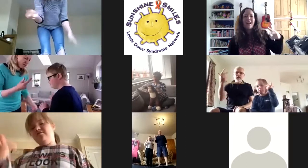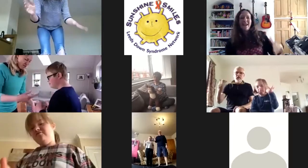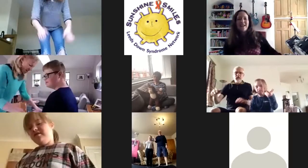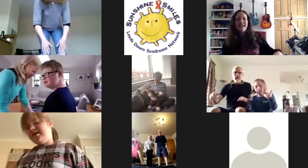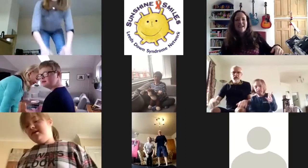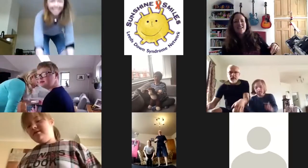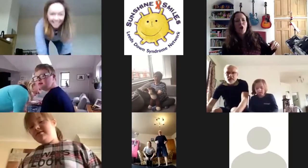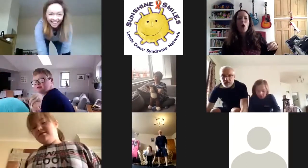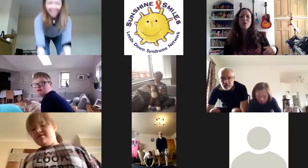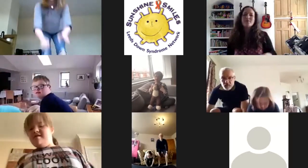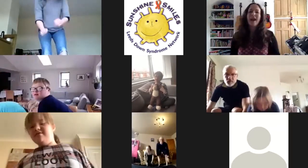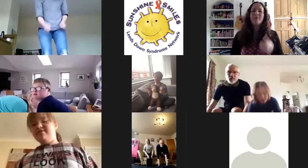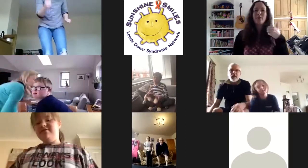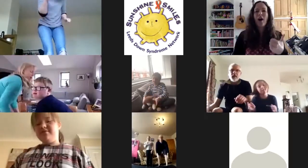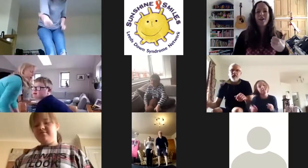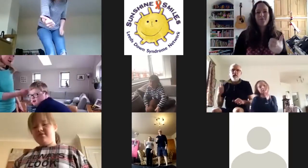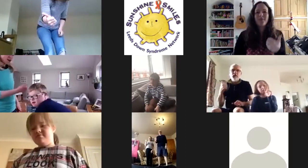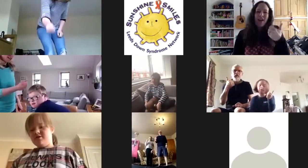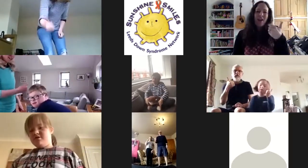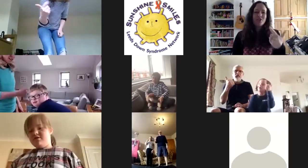1, 2, 3, knees and toes, baby